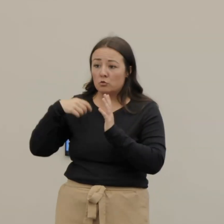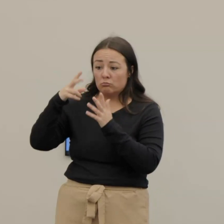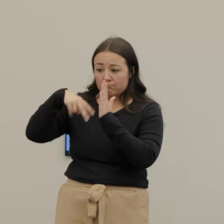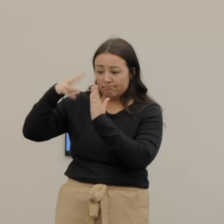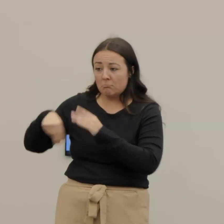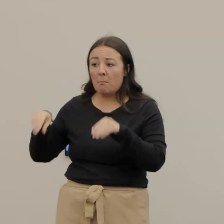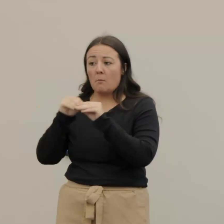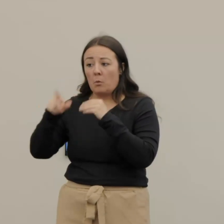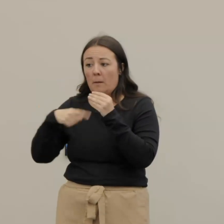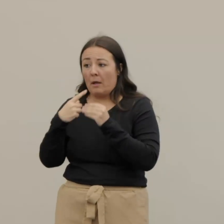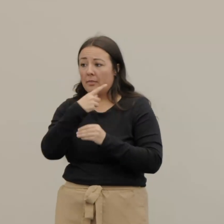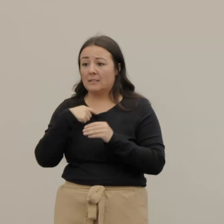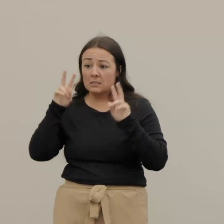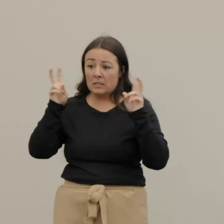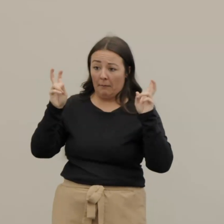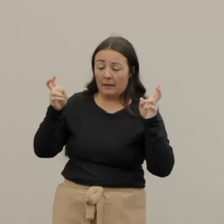this topic,